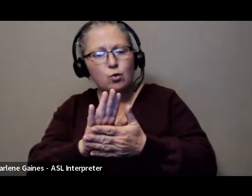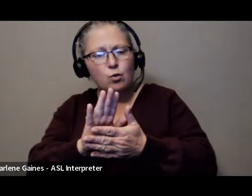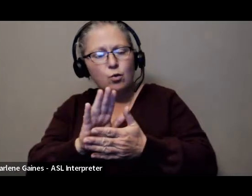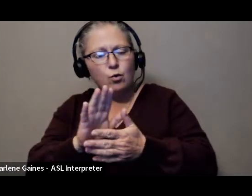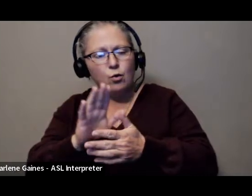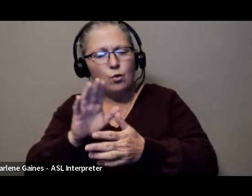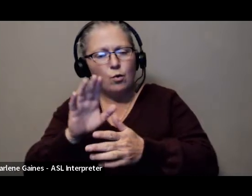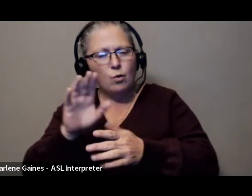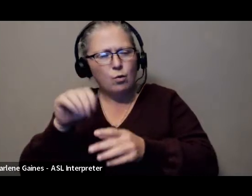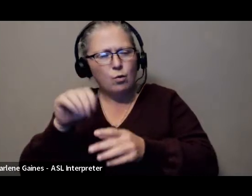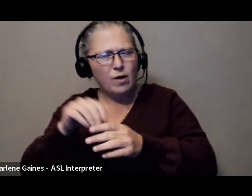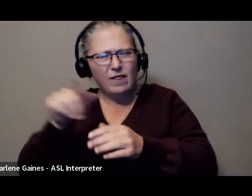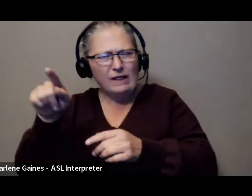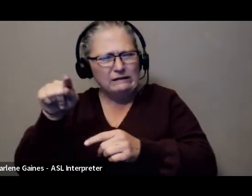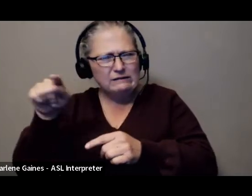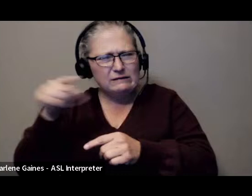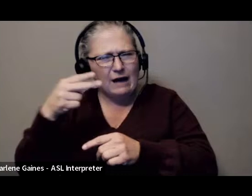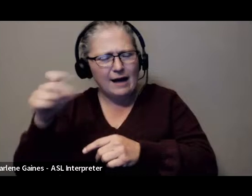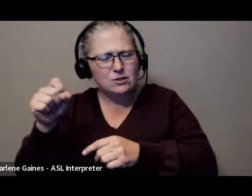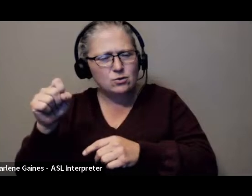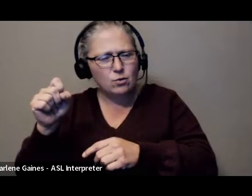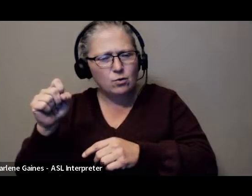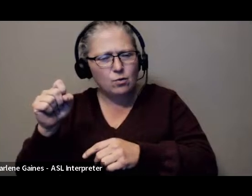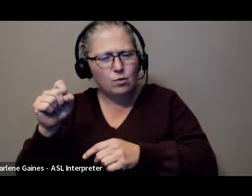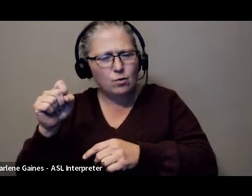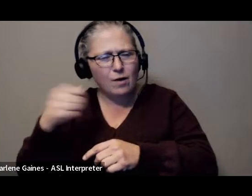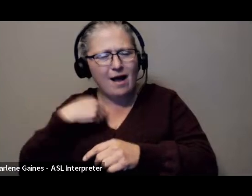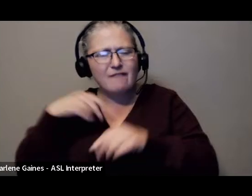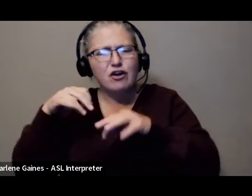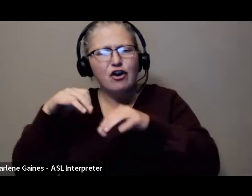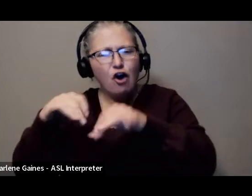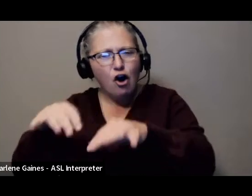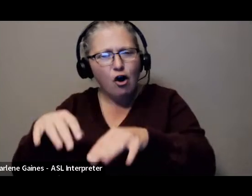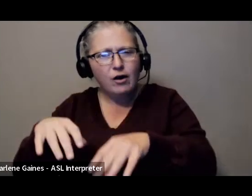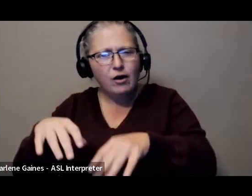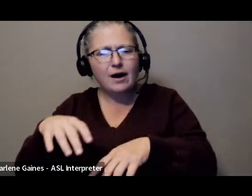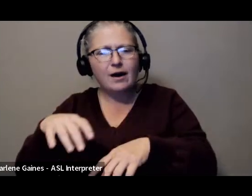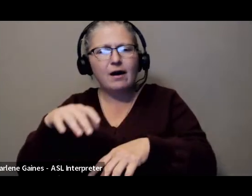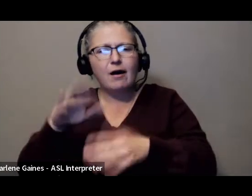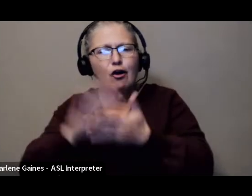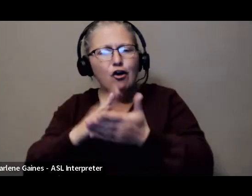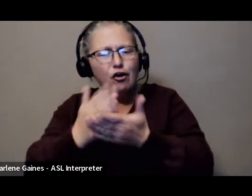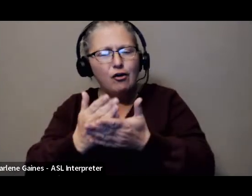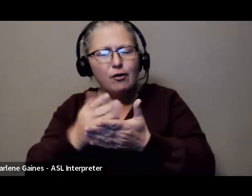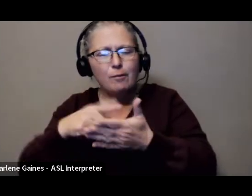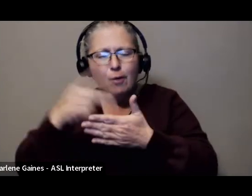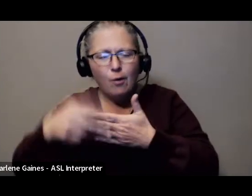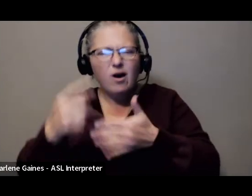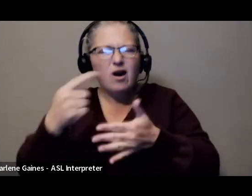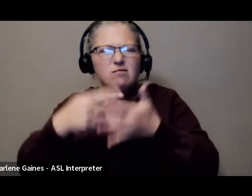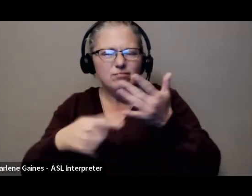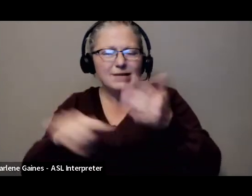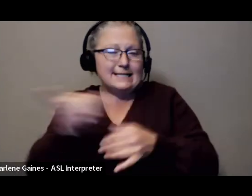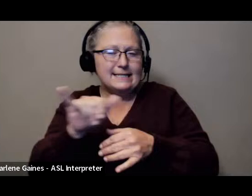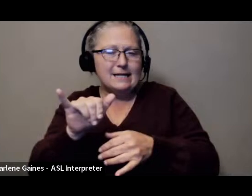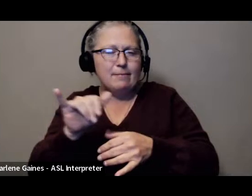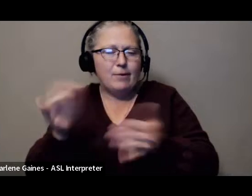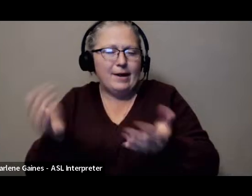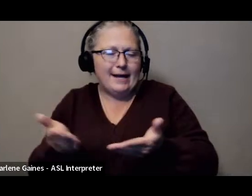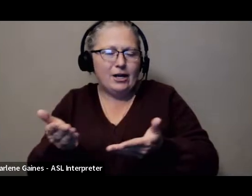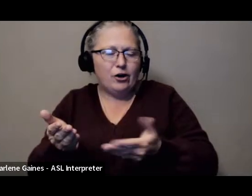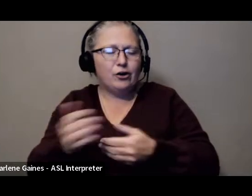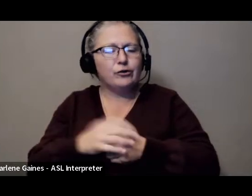School. They have a garden and a culinary program and things like that, very similar to what we have